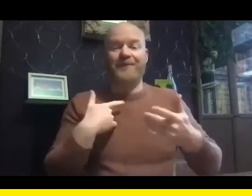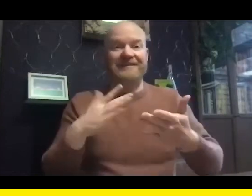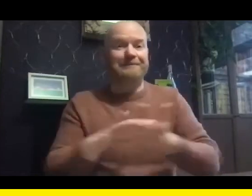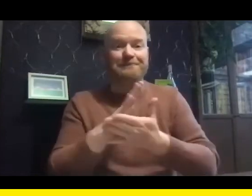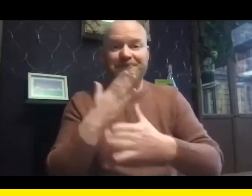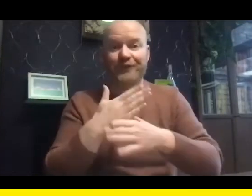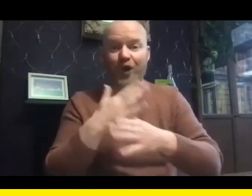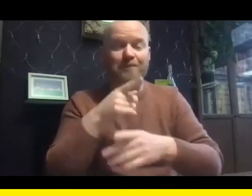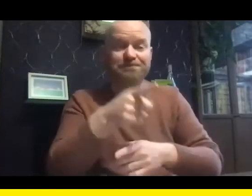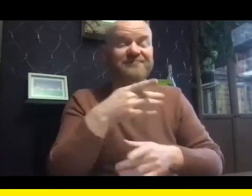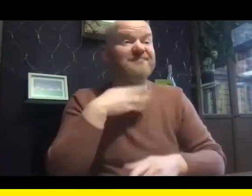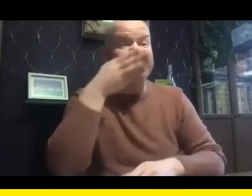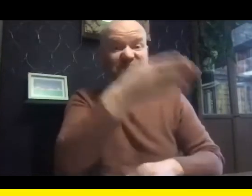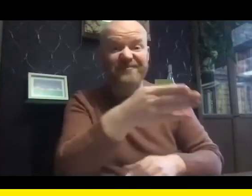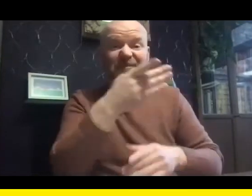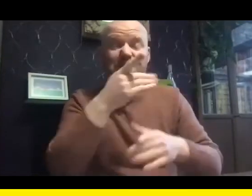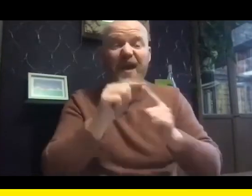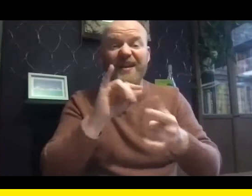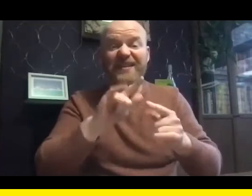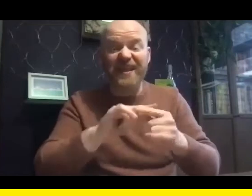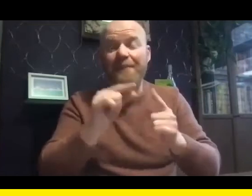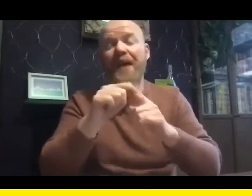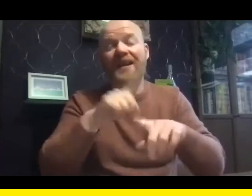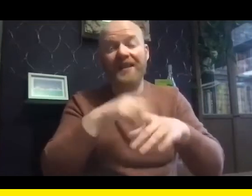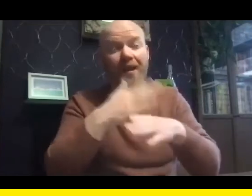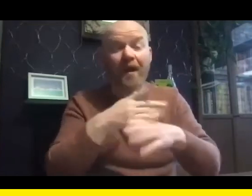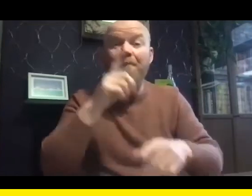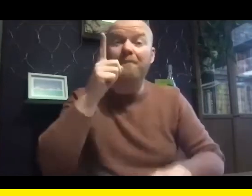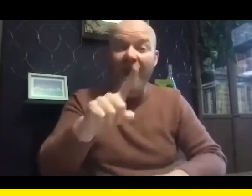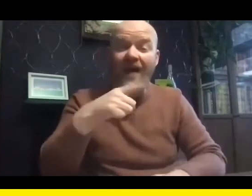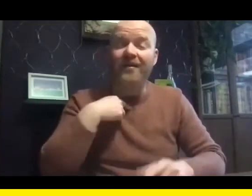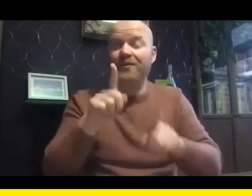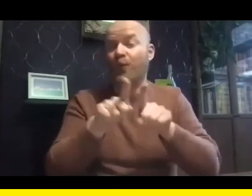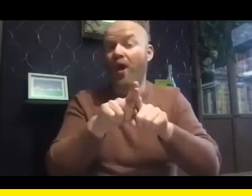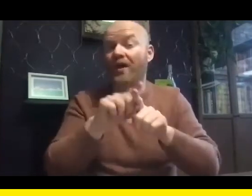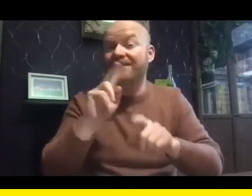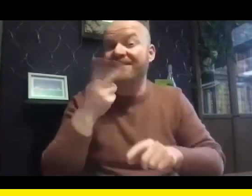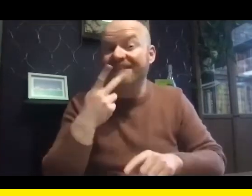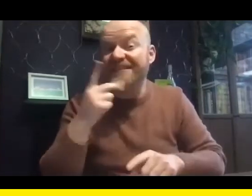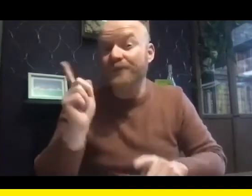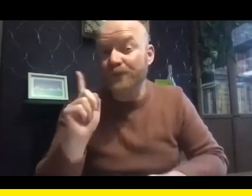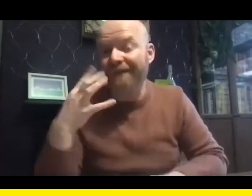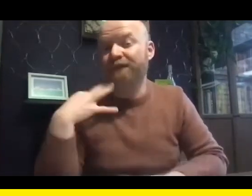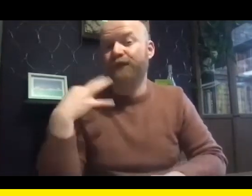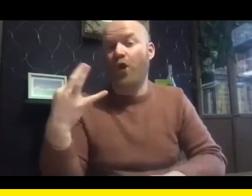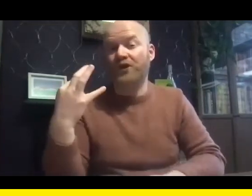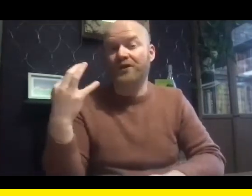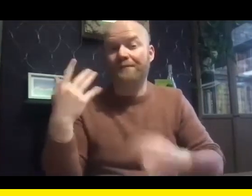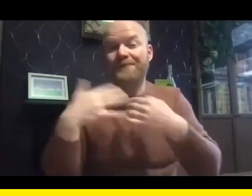Yes, I felt fantastic for being offered the job. So I worked for them on a part-time